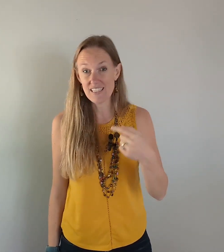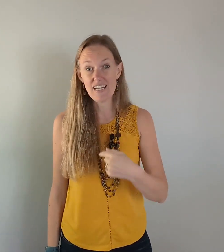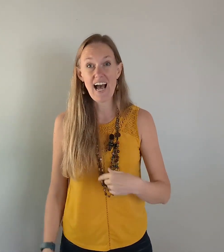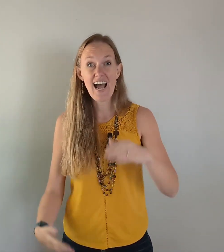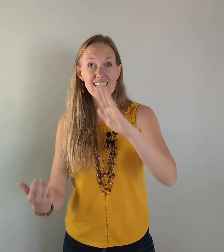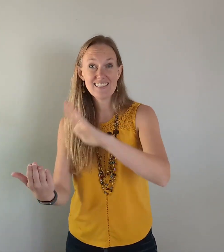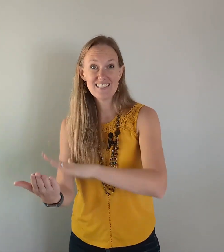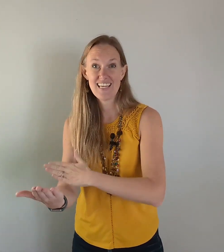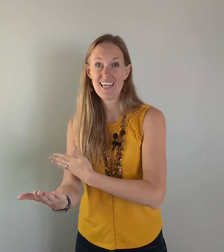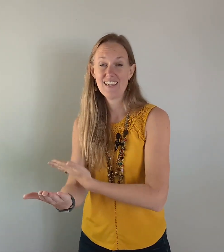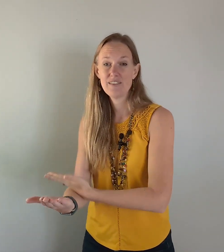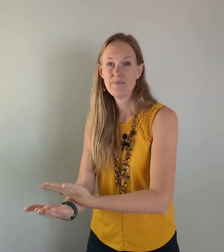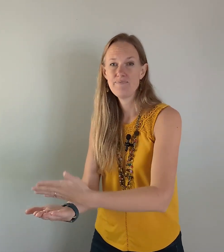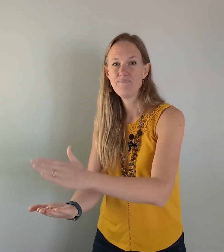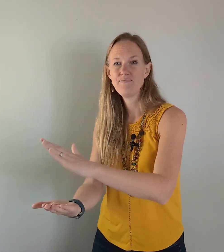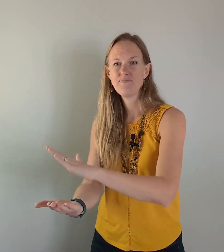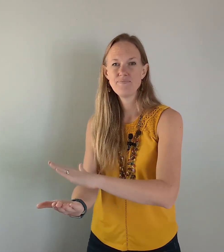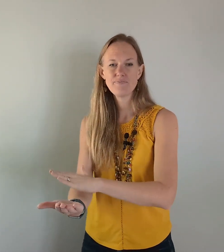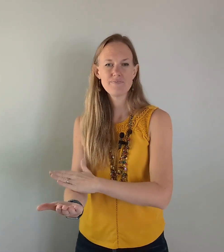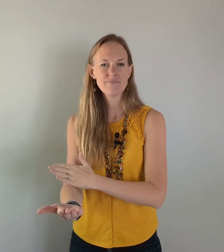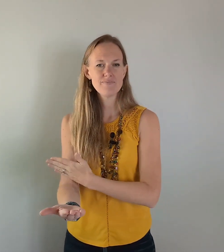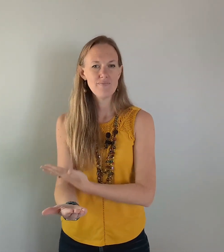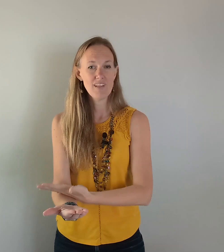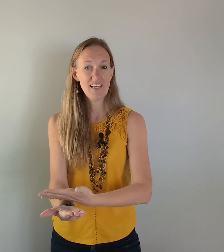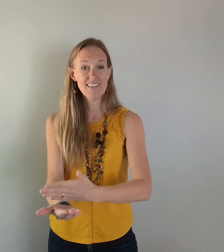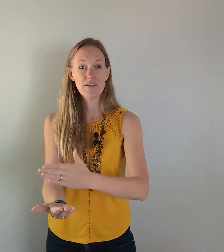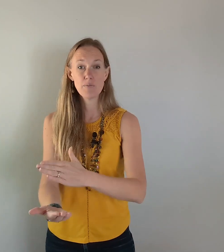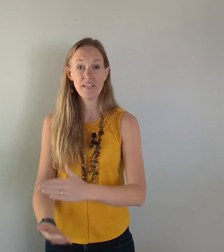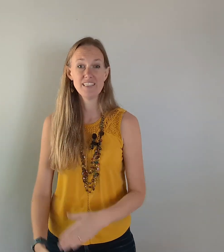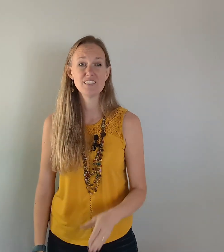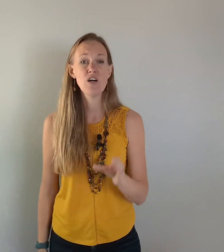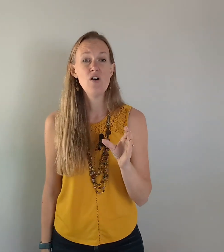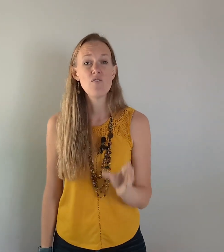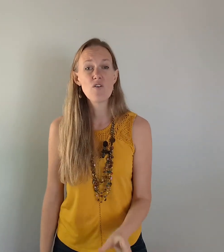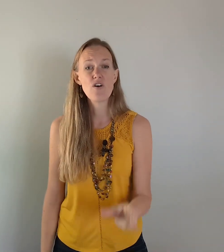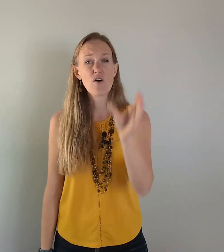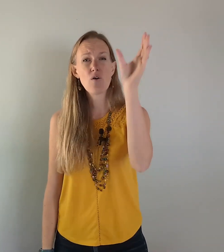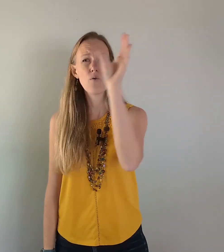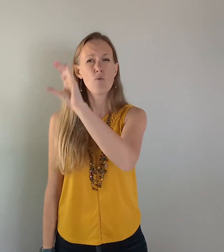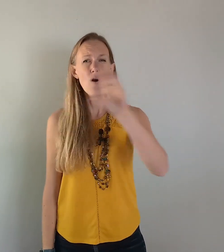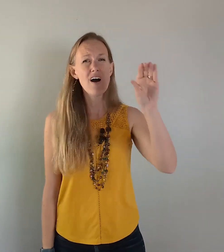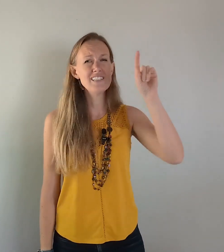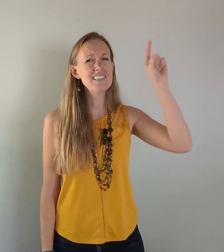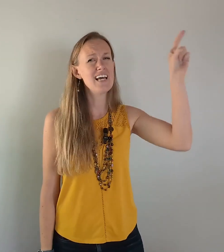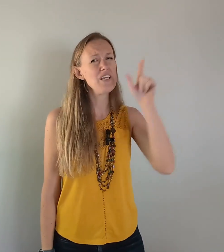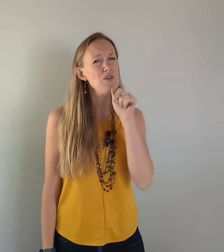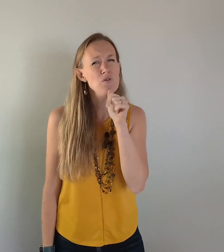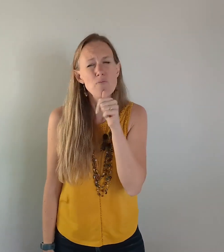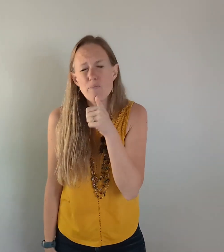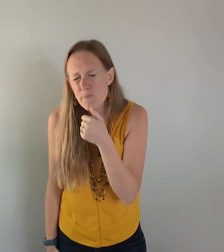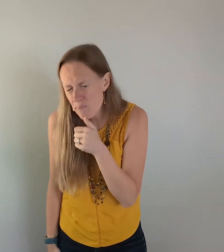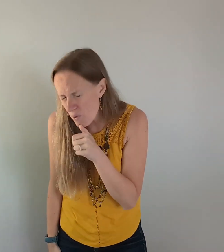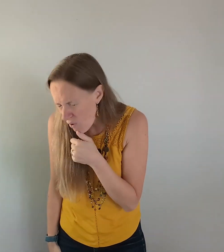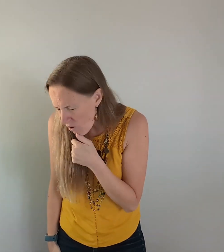reason I sing. And that repeats. For the cross that you